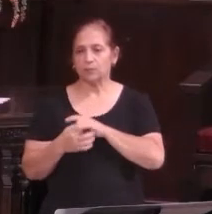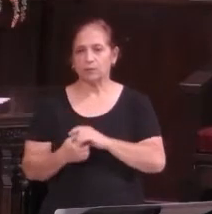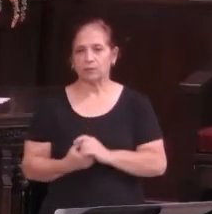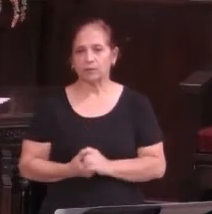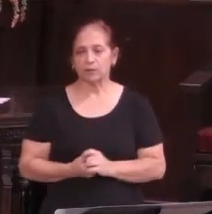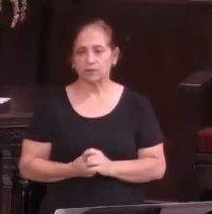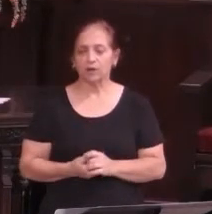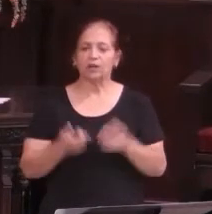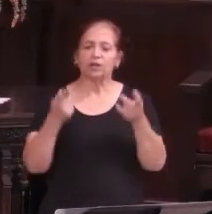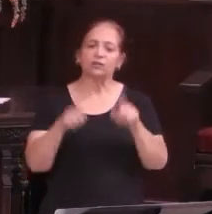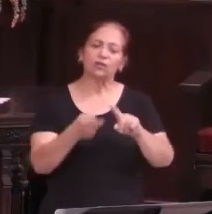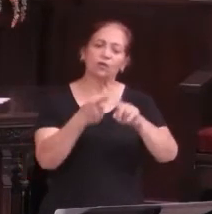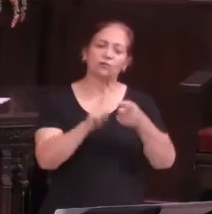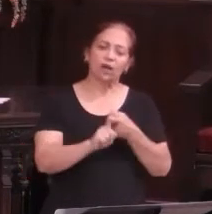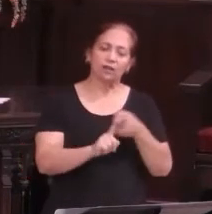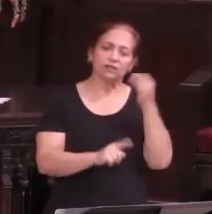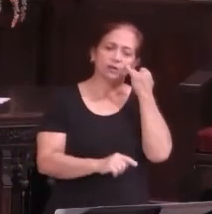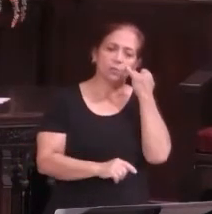So, friends,